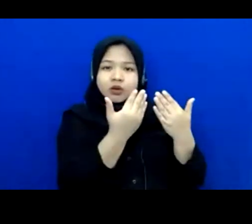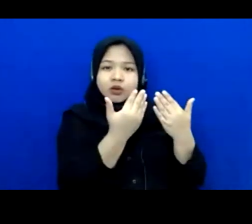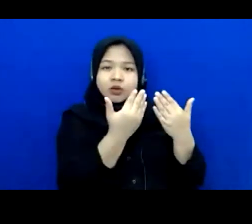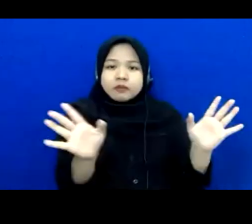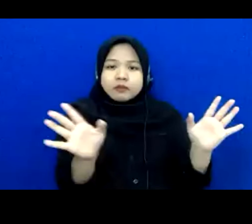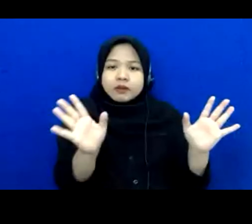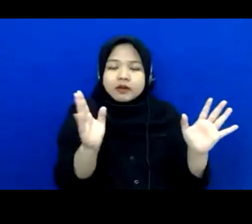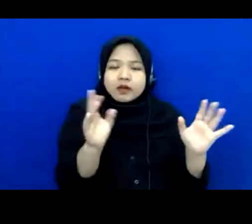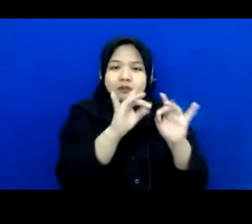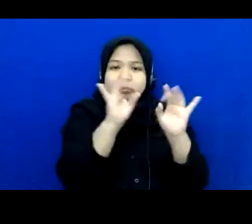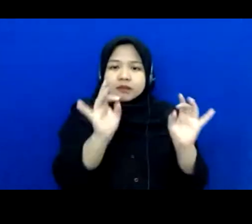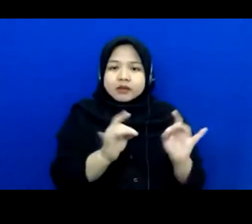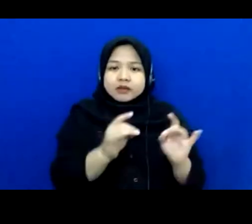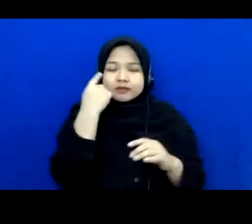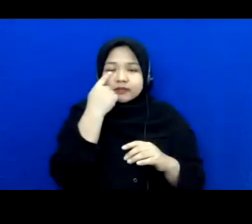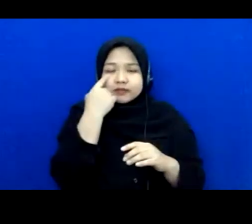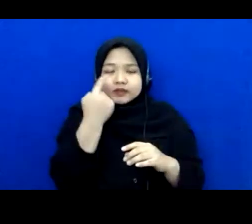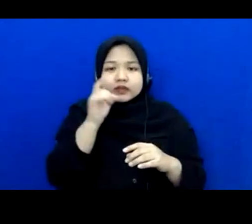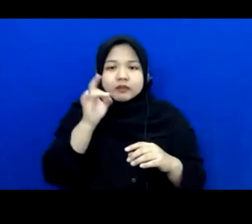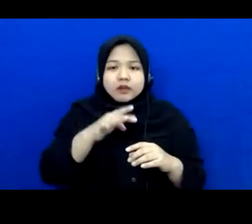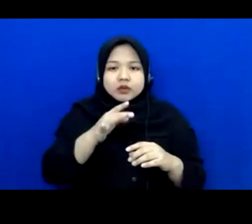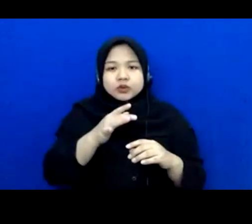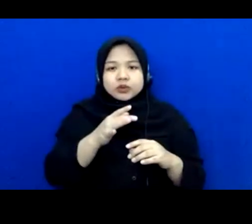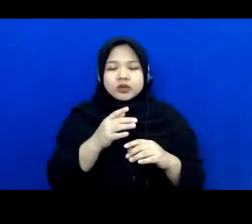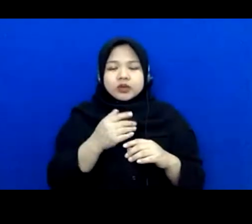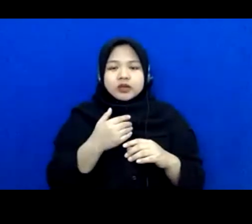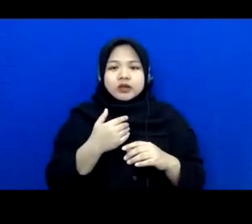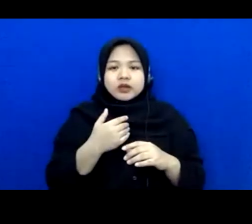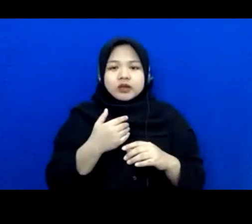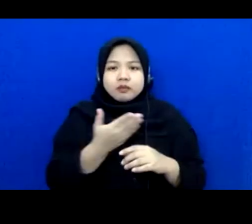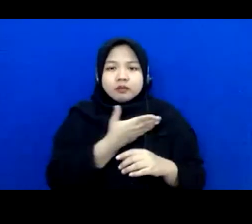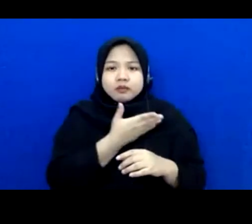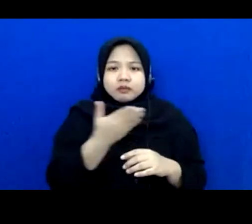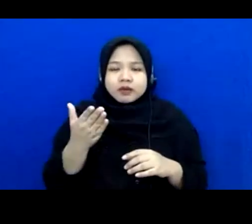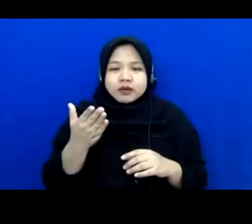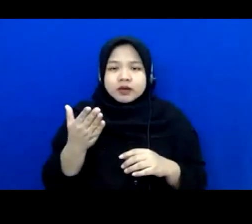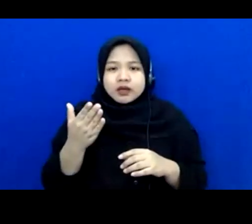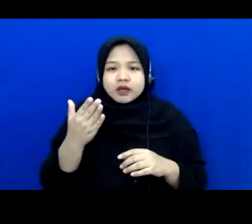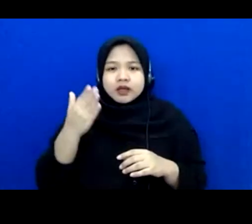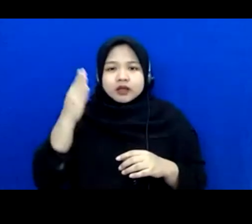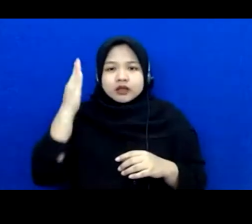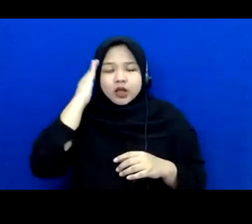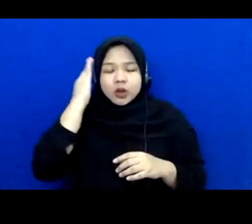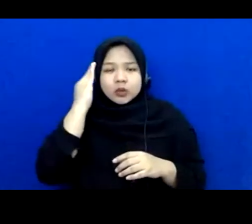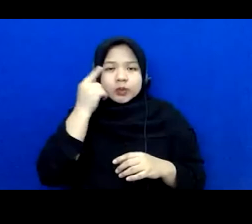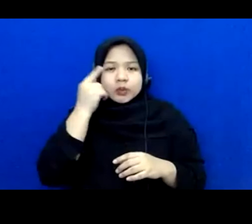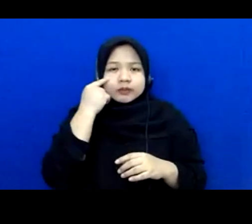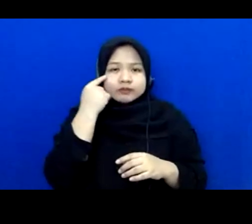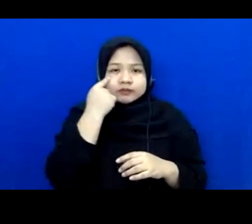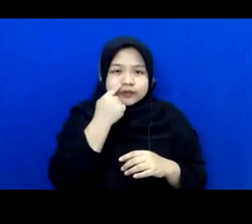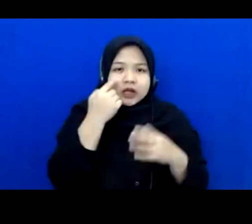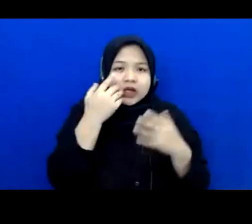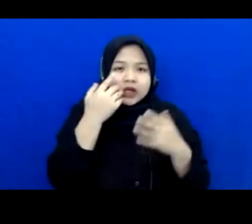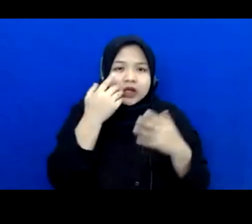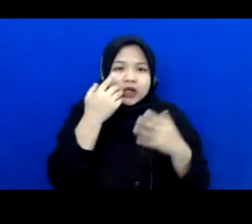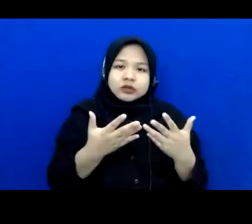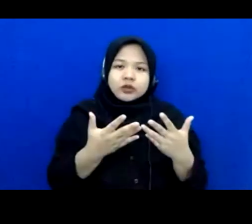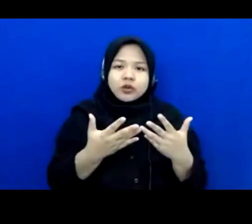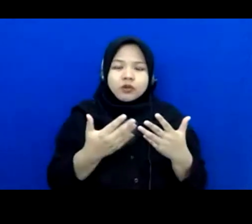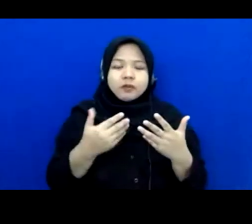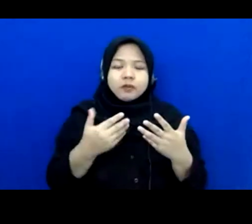of eye health personnel, including surgeons, who can not only do surgery, but do surgery at a really high